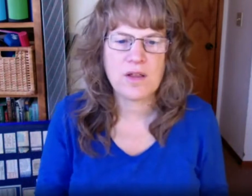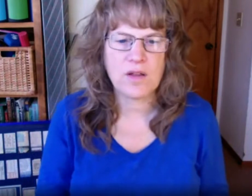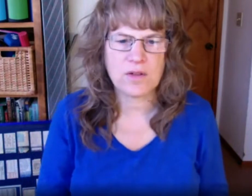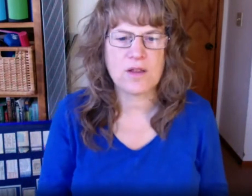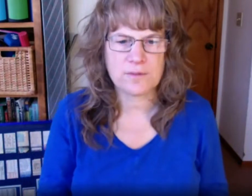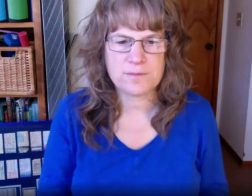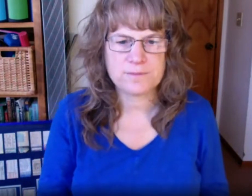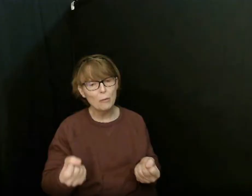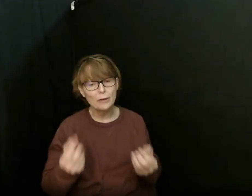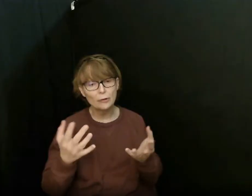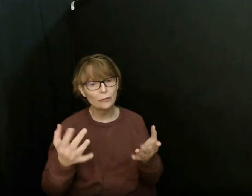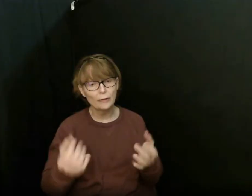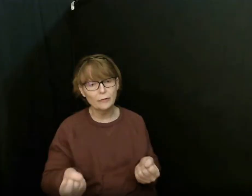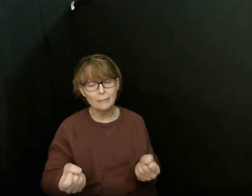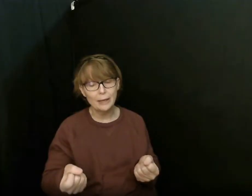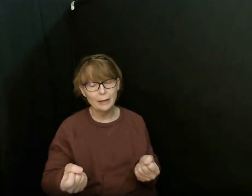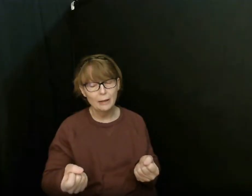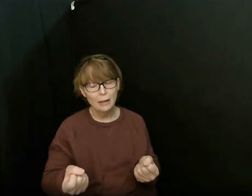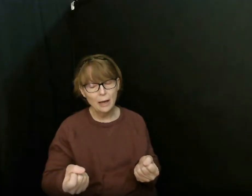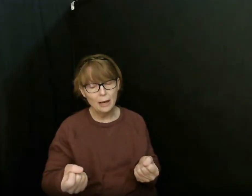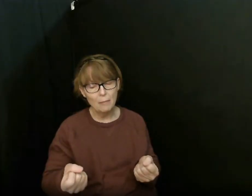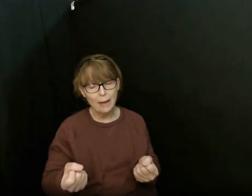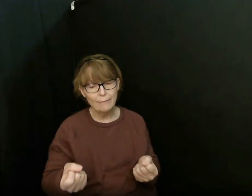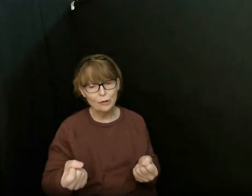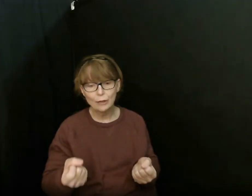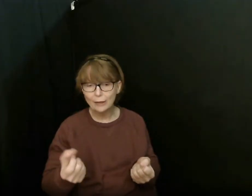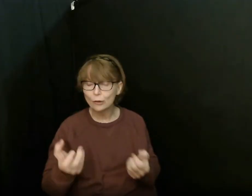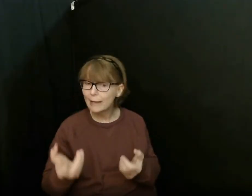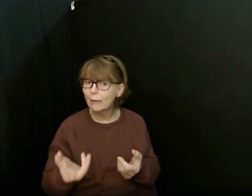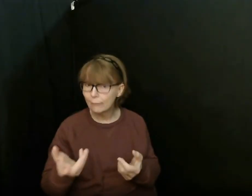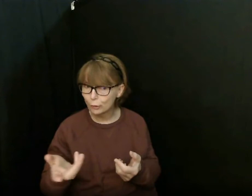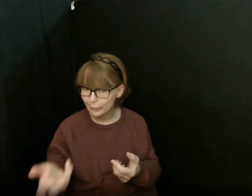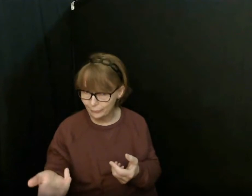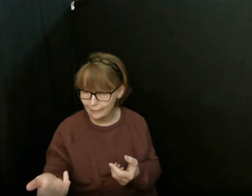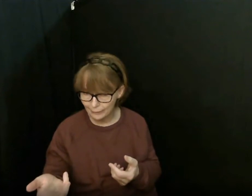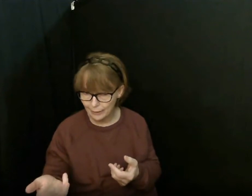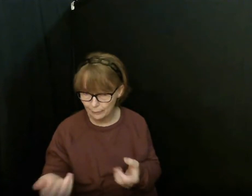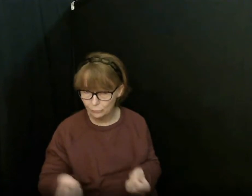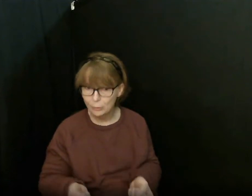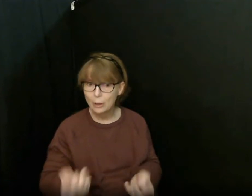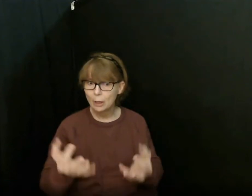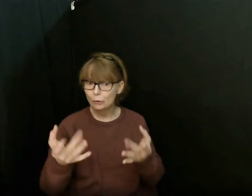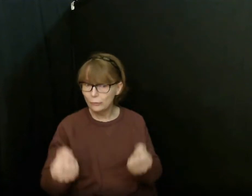this is I always understood this to mean having your level of fluency in the language. Yeah. Do